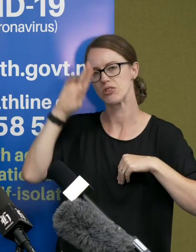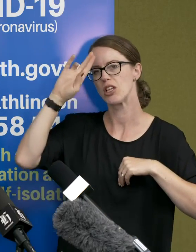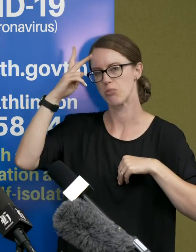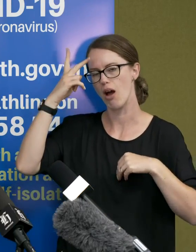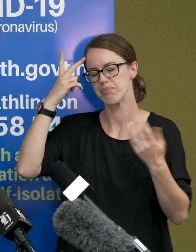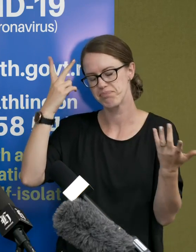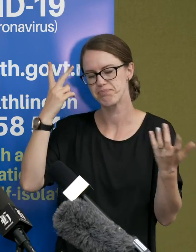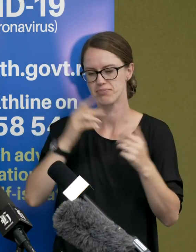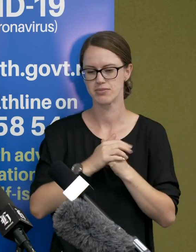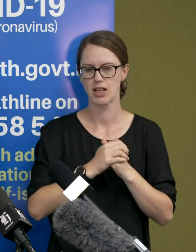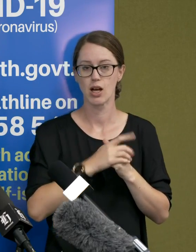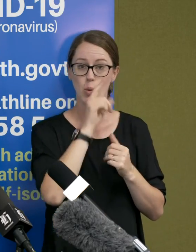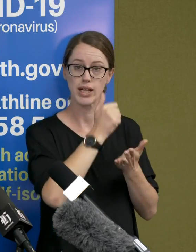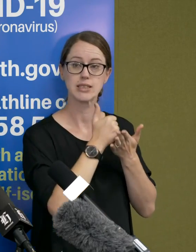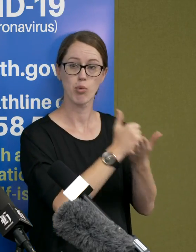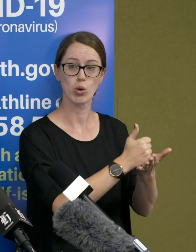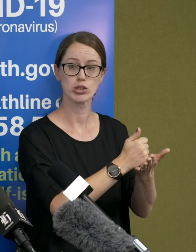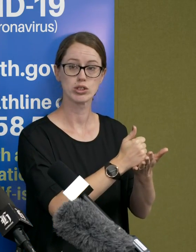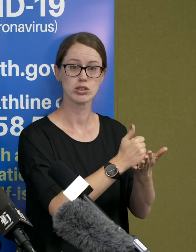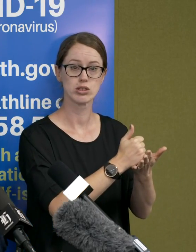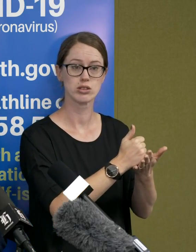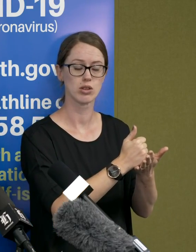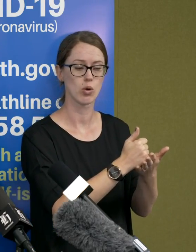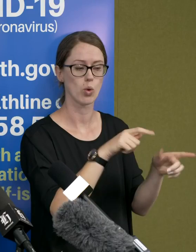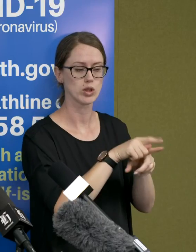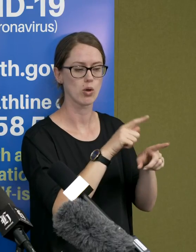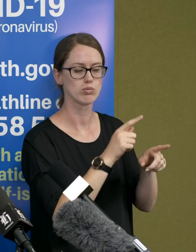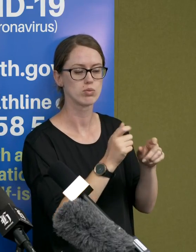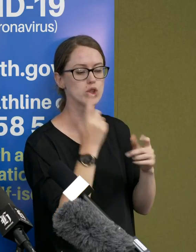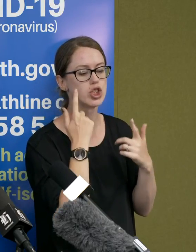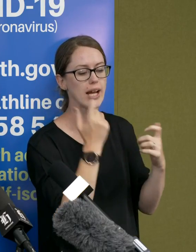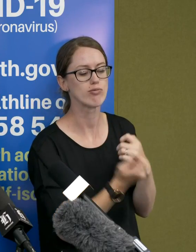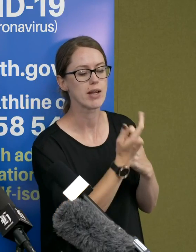comply. And of course we can support that with our spot check activities.